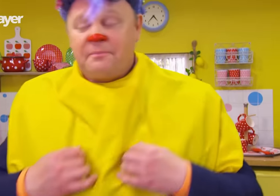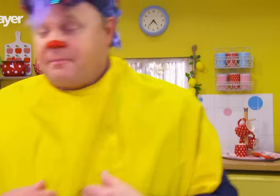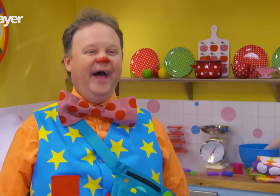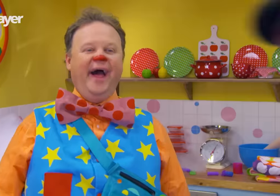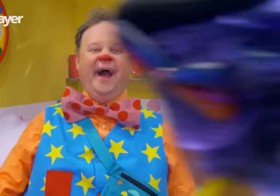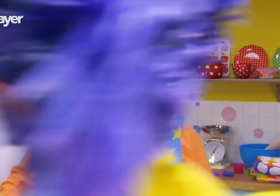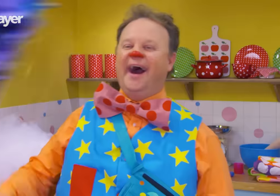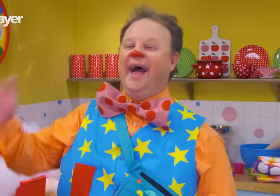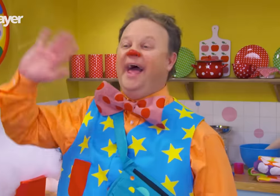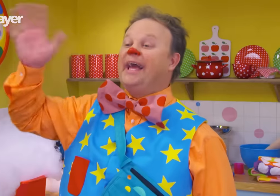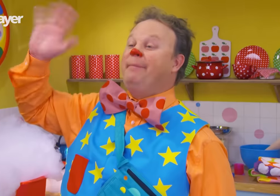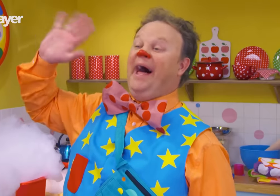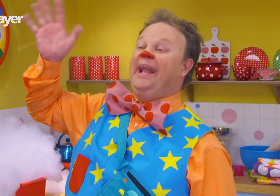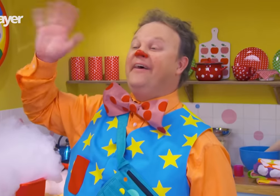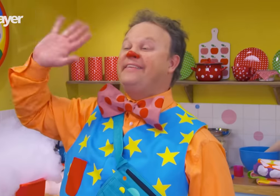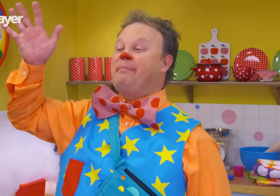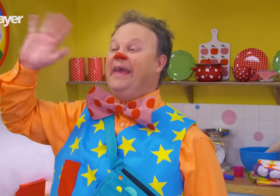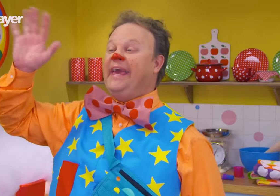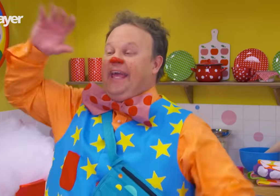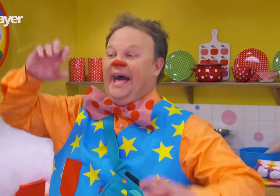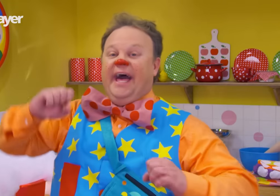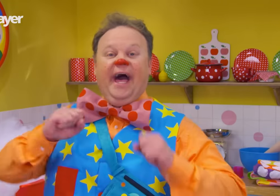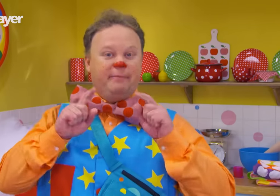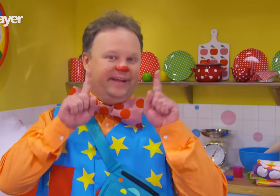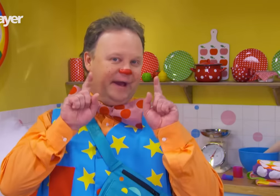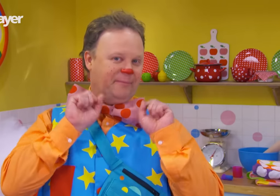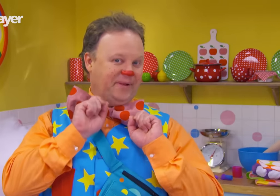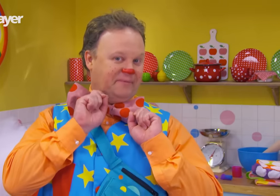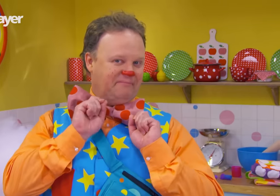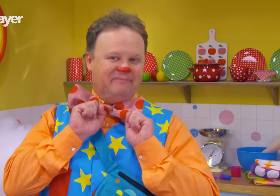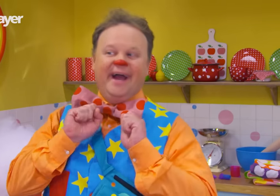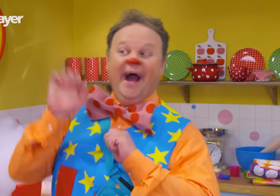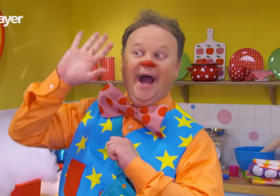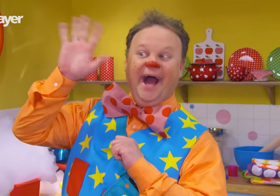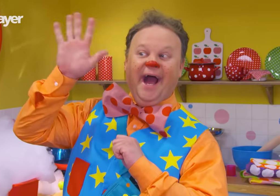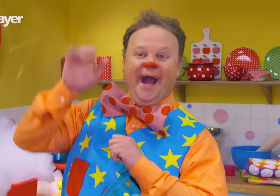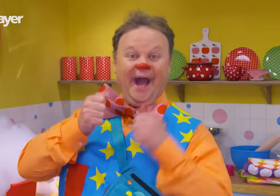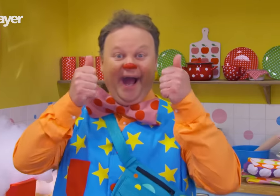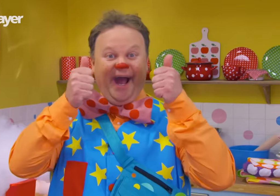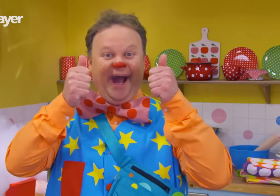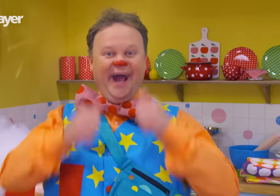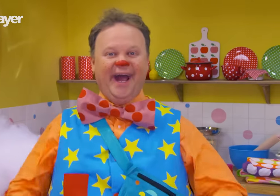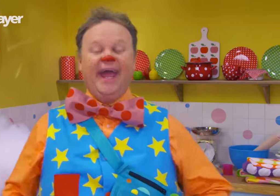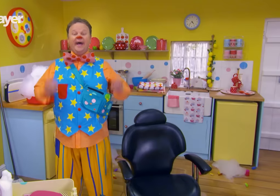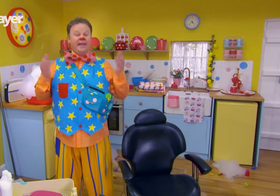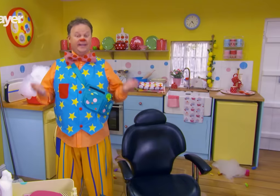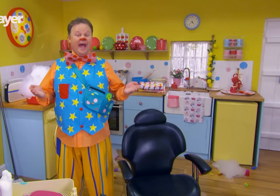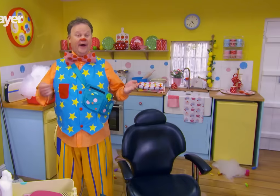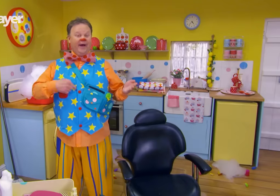Tumble. Goodbye, Lord Spiky. I mean Tumble. Thanks, Mr. T. Cheerio. Now I